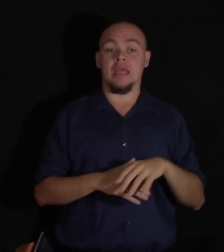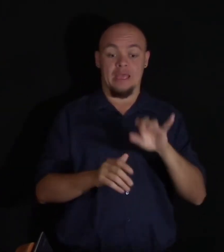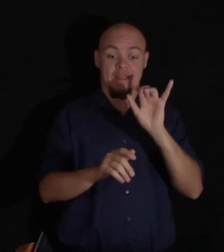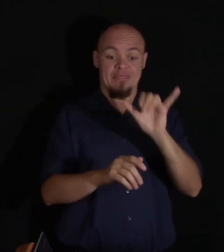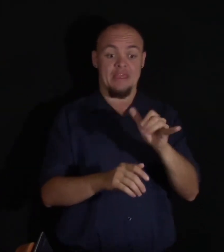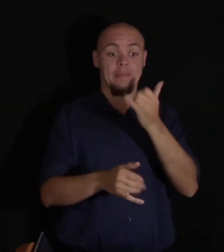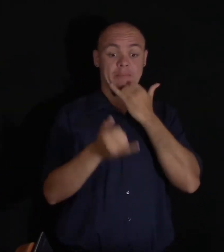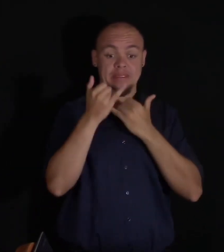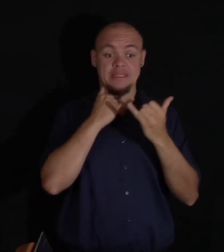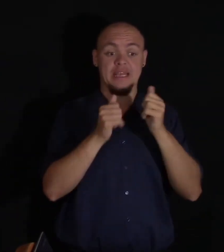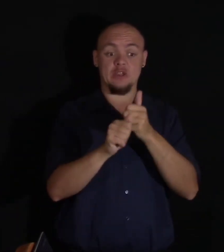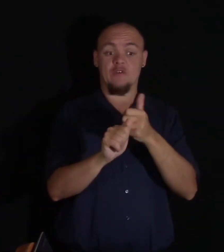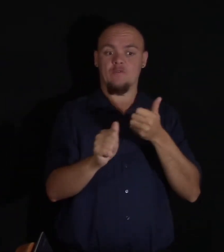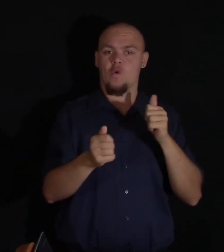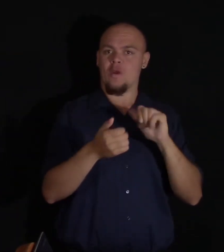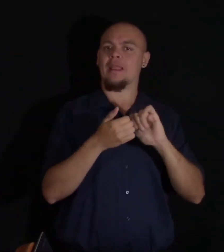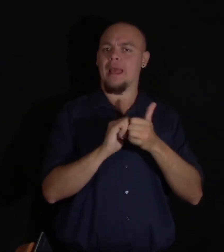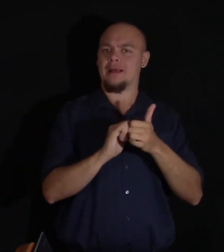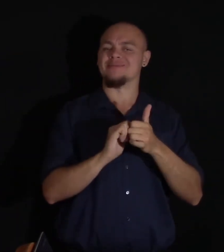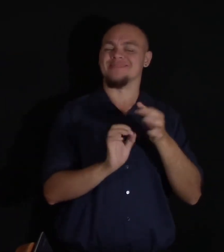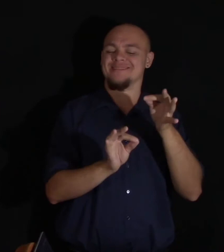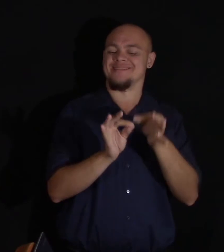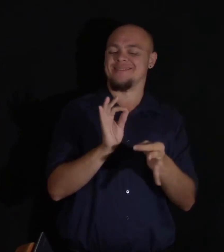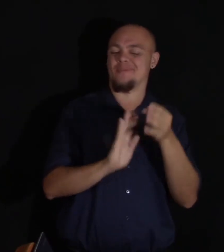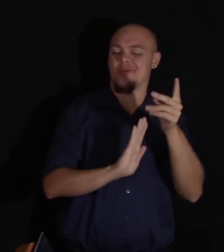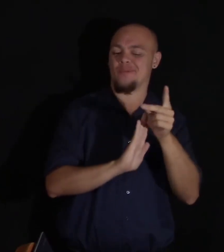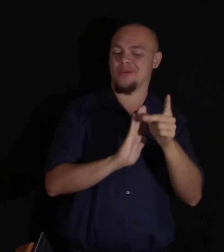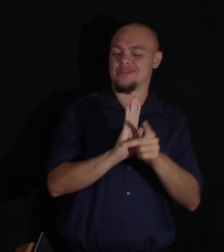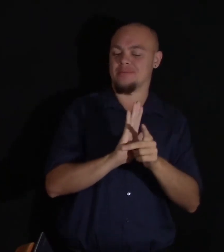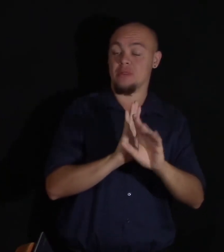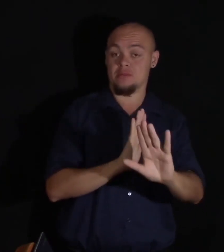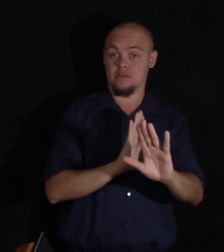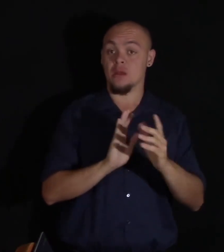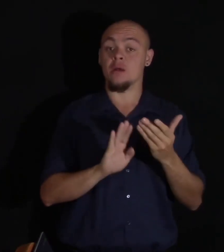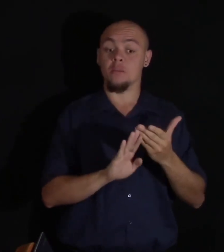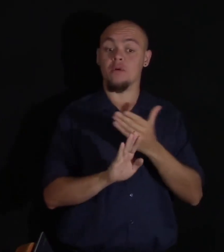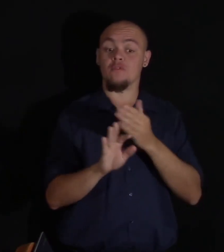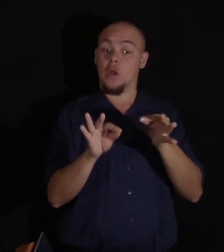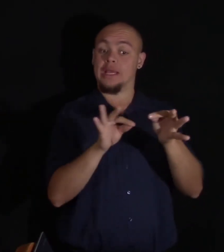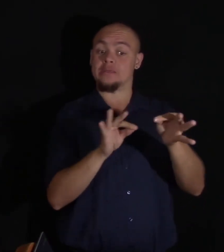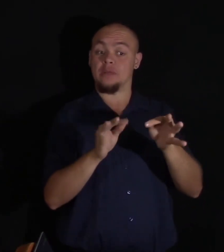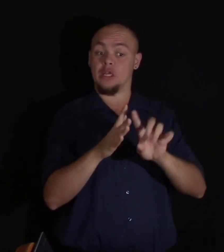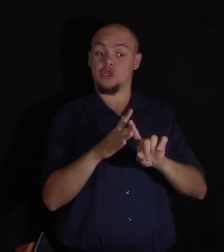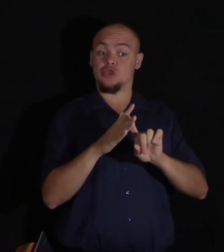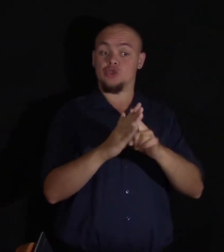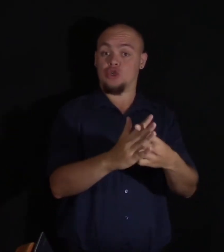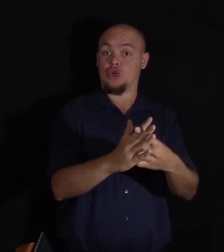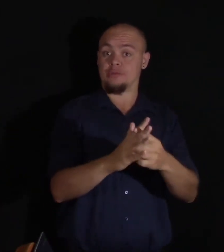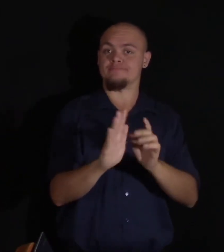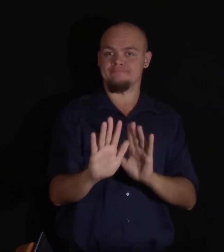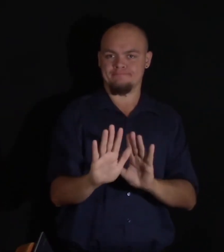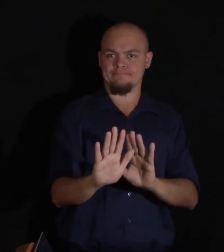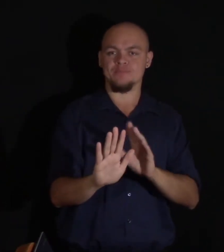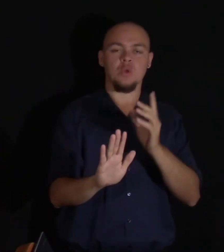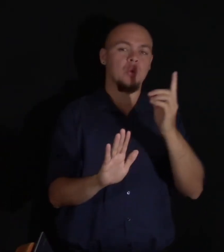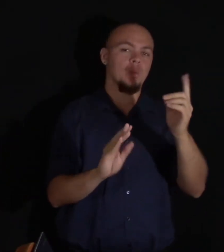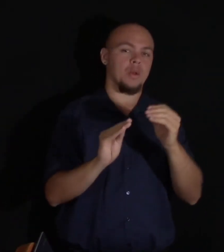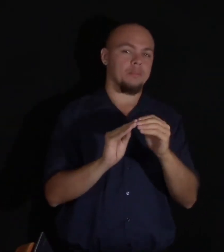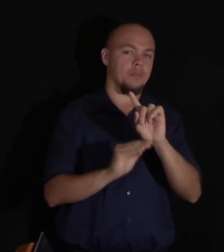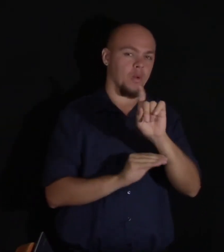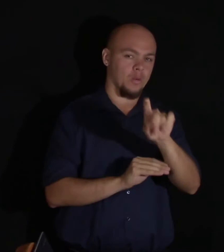these mistakes by a simple principle. But before I start explaining, let me ask you just one more question.